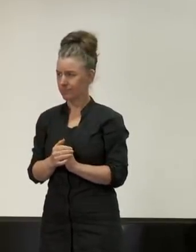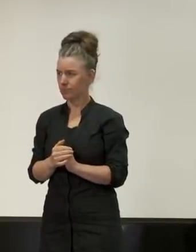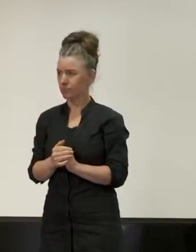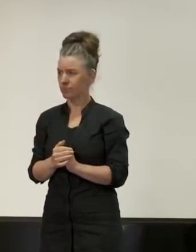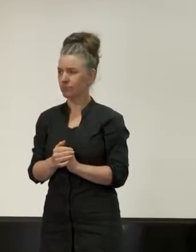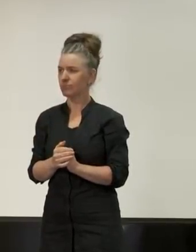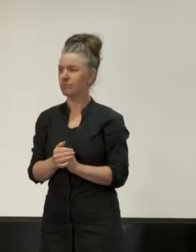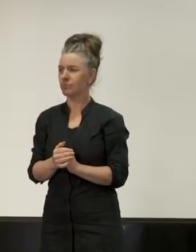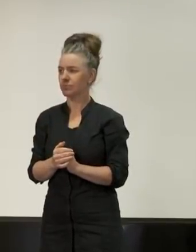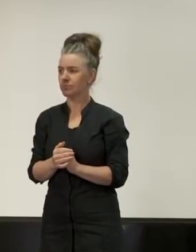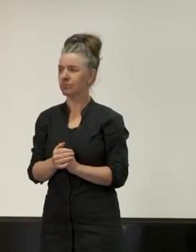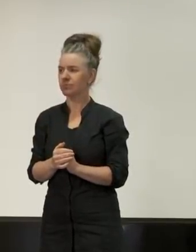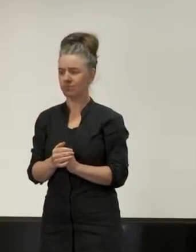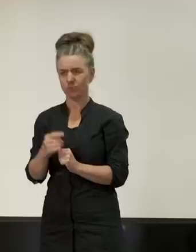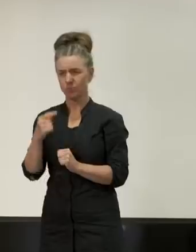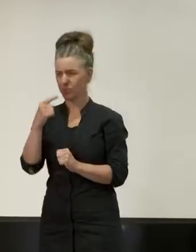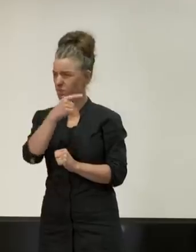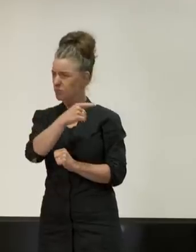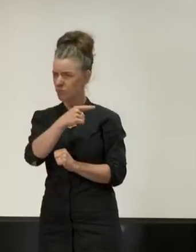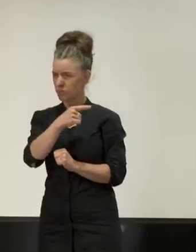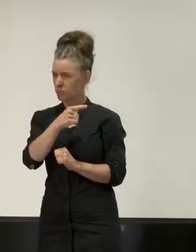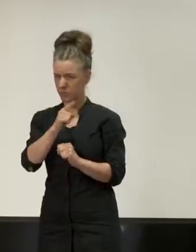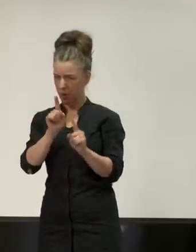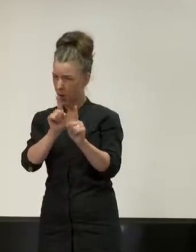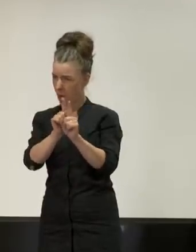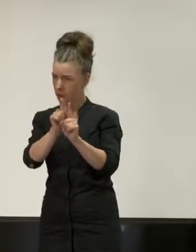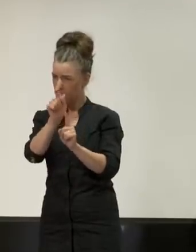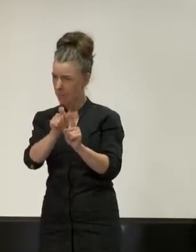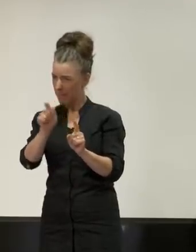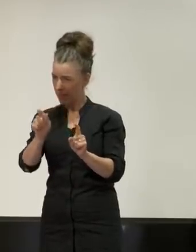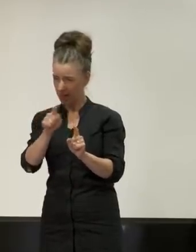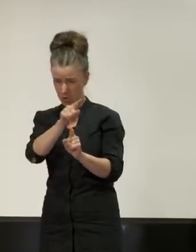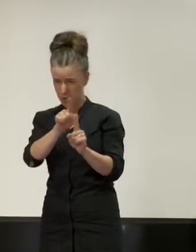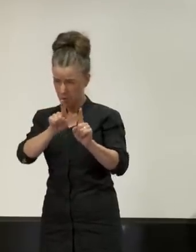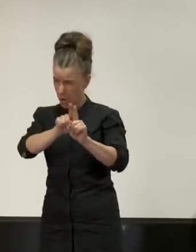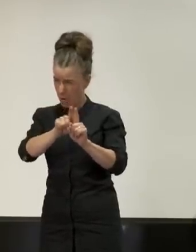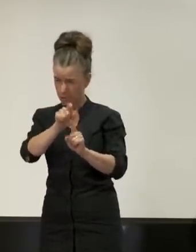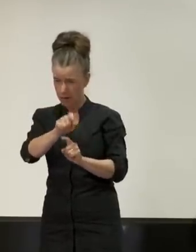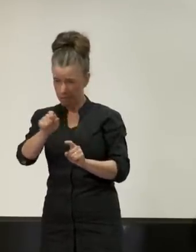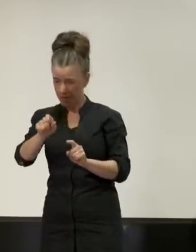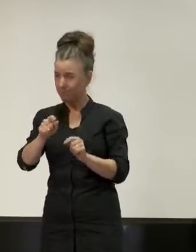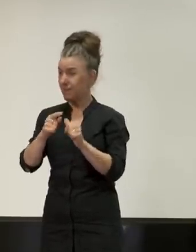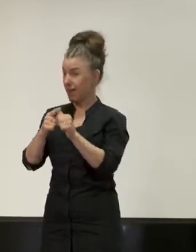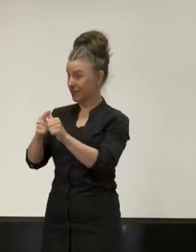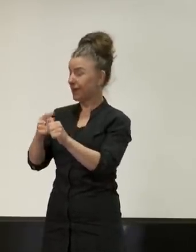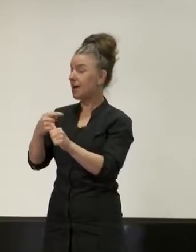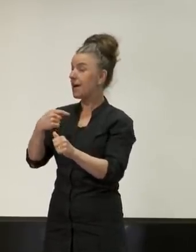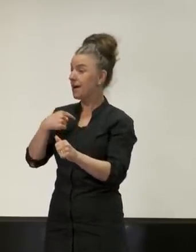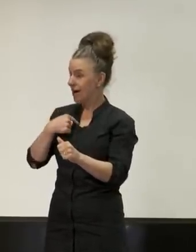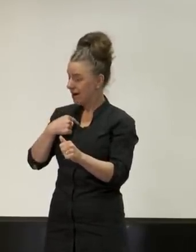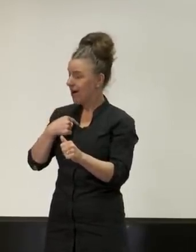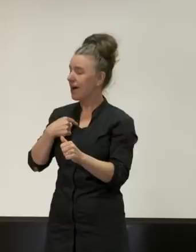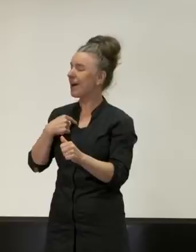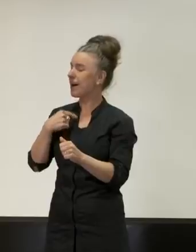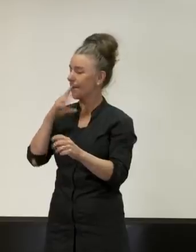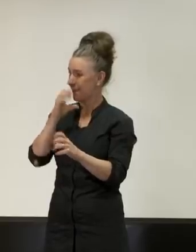had to awkwardly say I cannot. people. And Barry, I will absolutely acknowledge, I will continue to advocate social distancing. Yes, there have